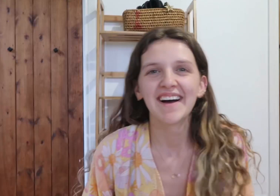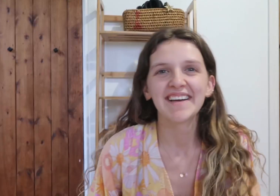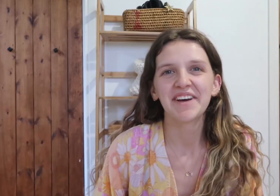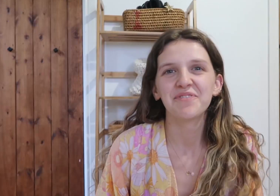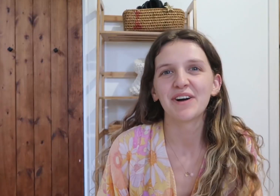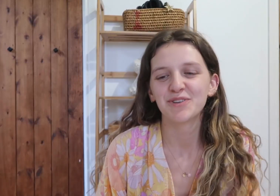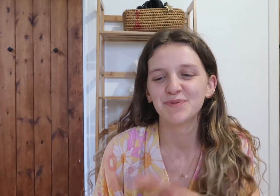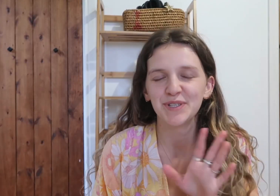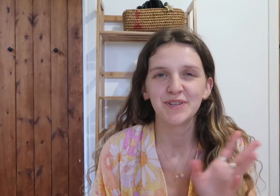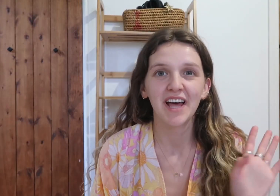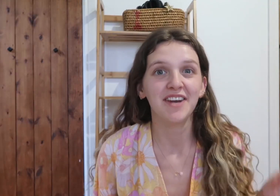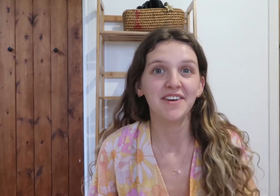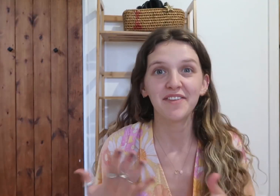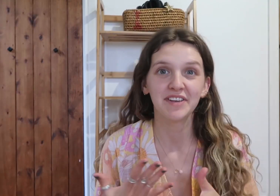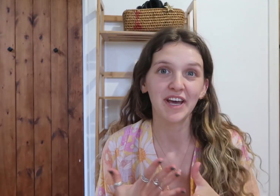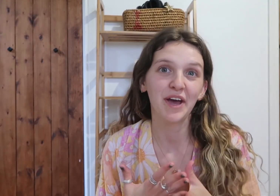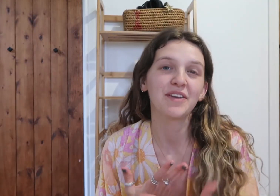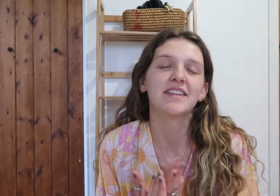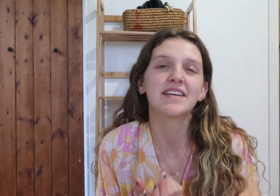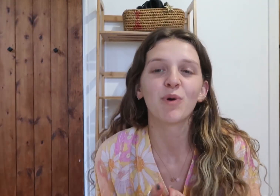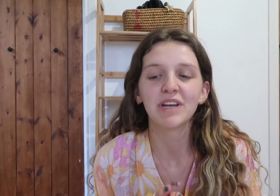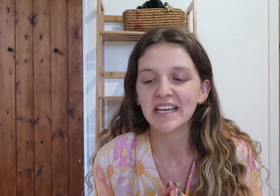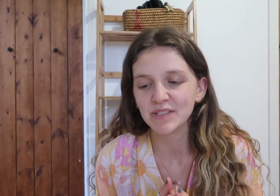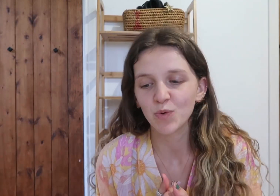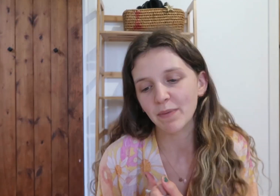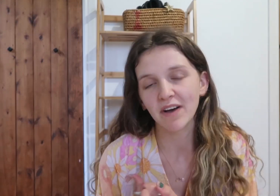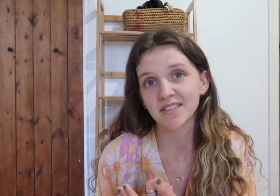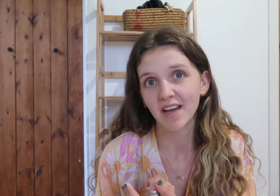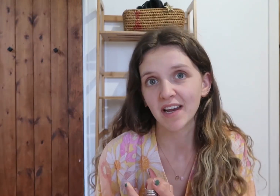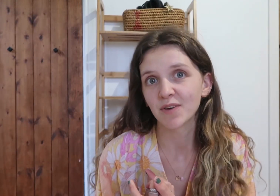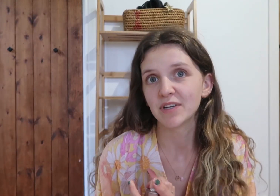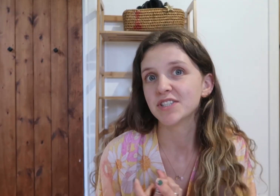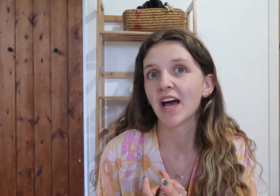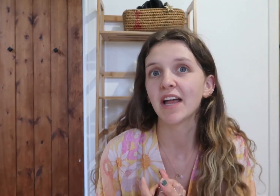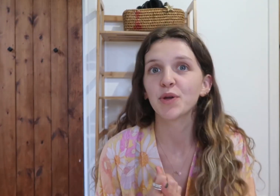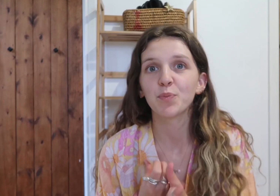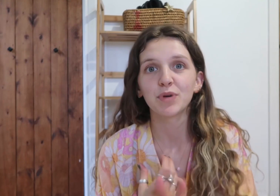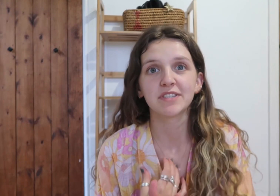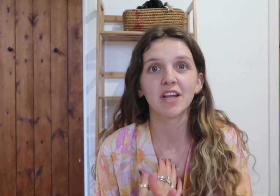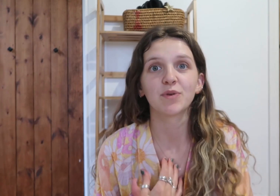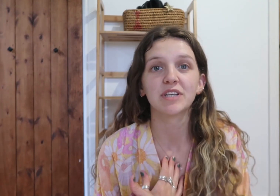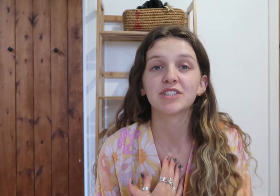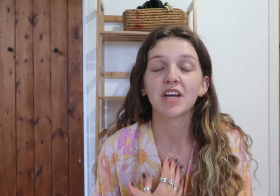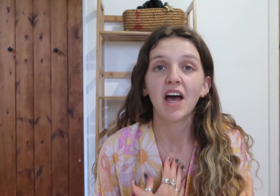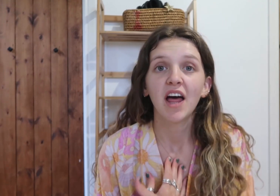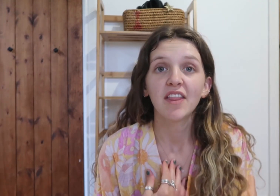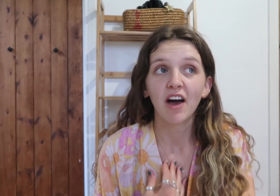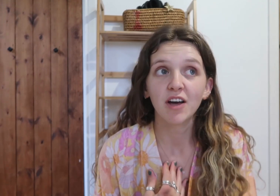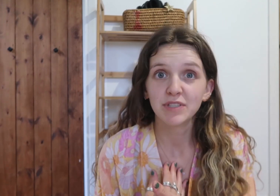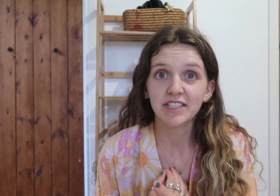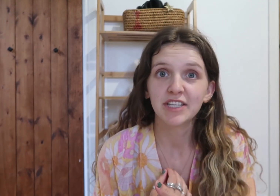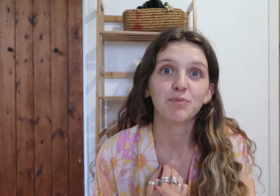Hi and welcome to another video. This one is all about sign language and British Sign Language that I'm teaching